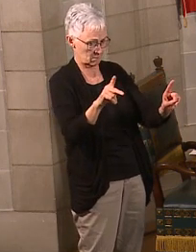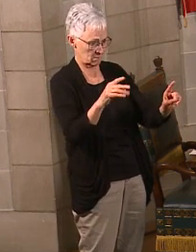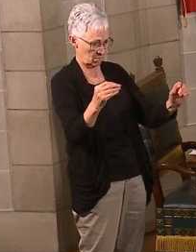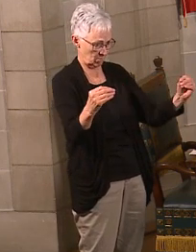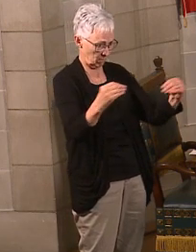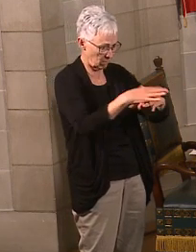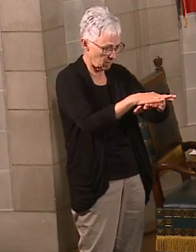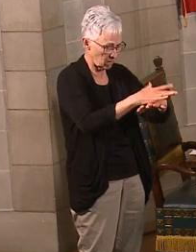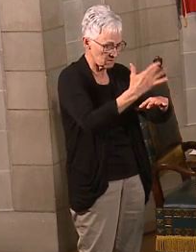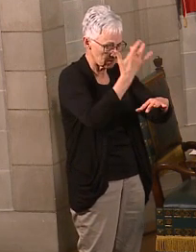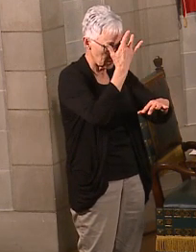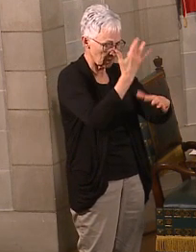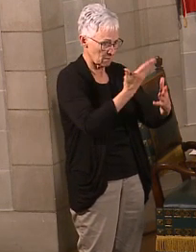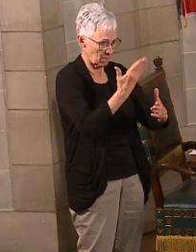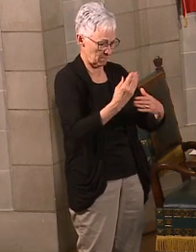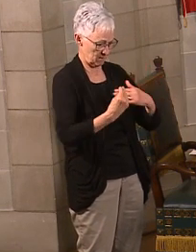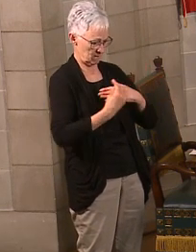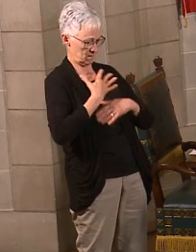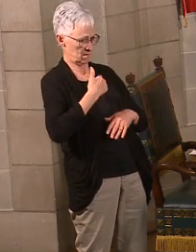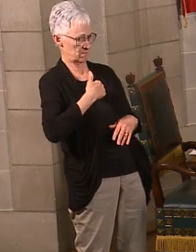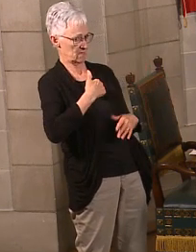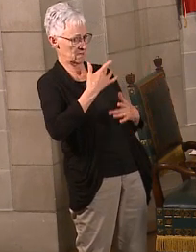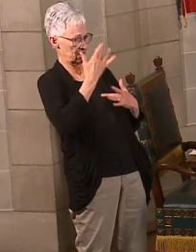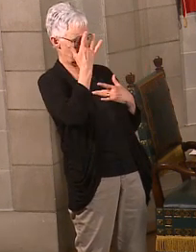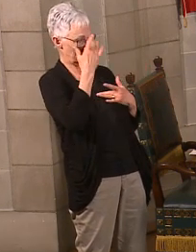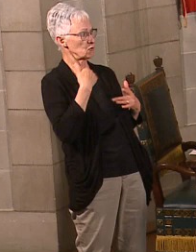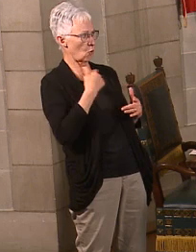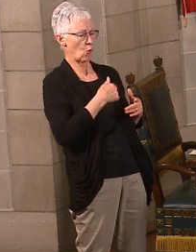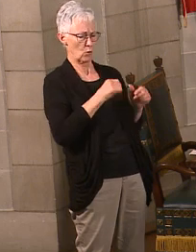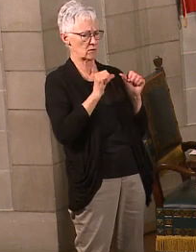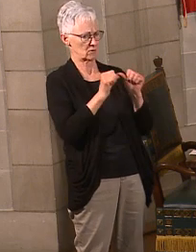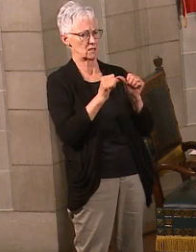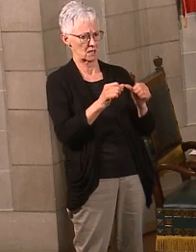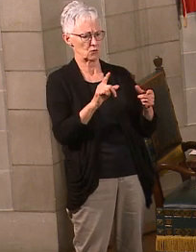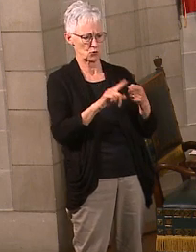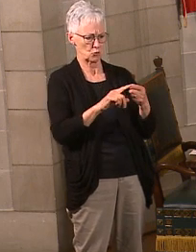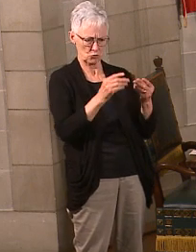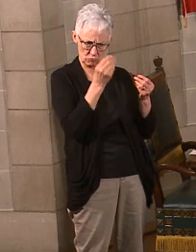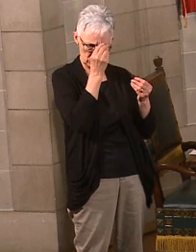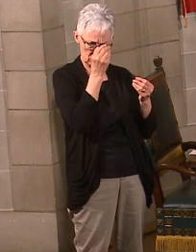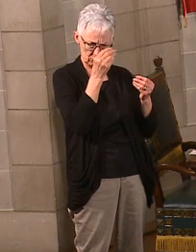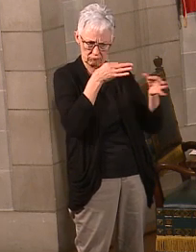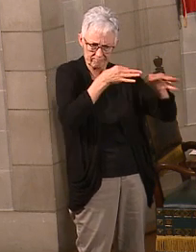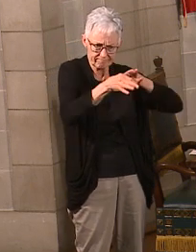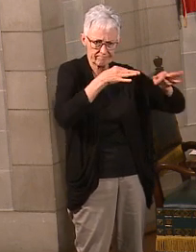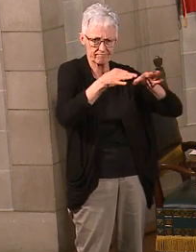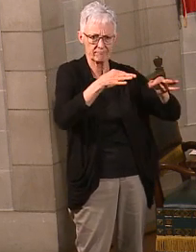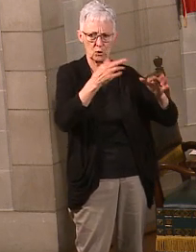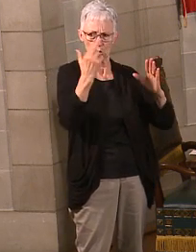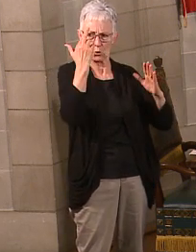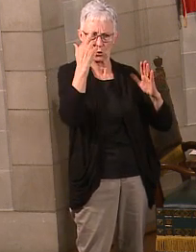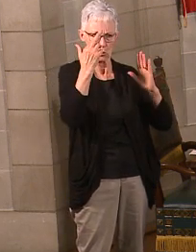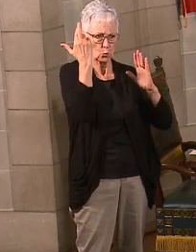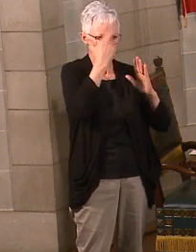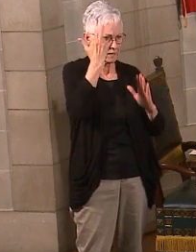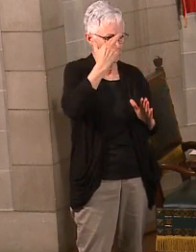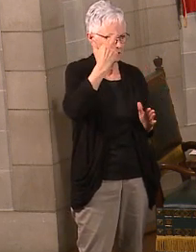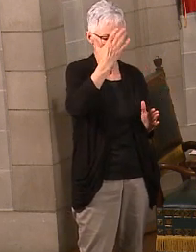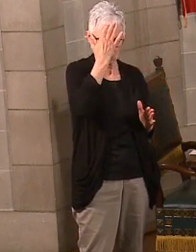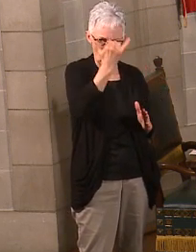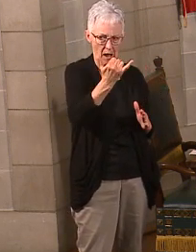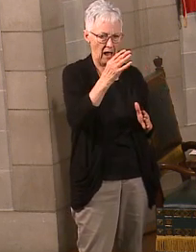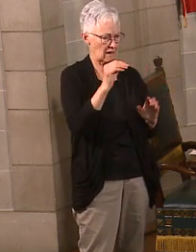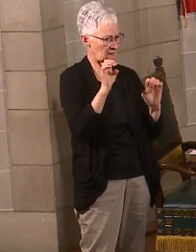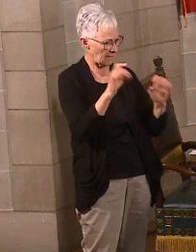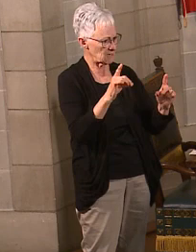So continuing to reinforce that message, trying to avoid using the information, the education,